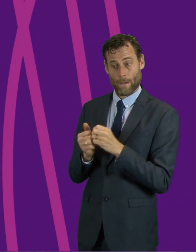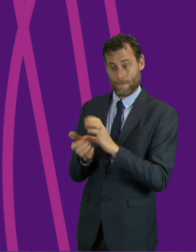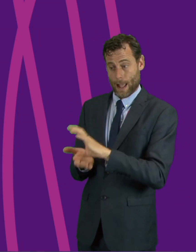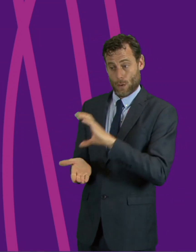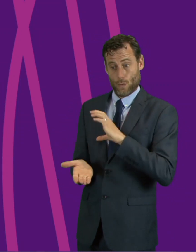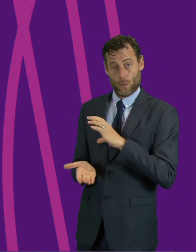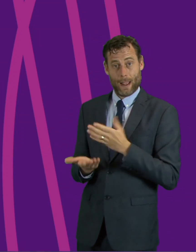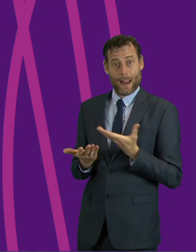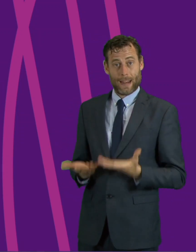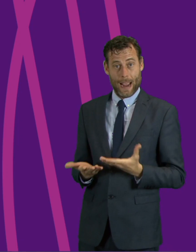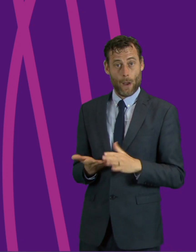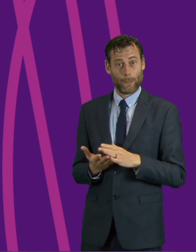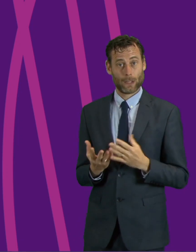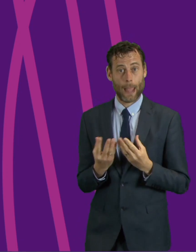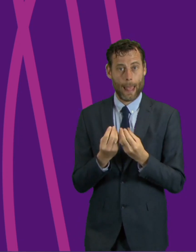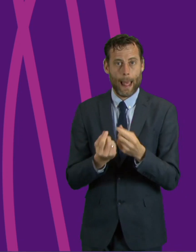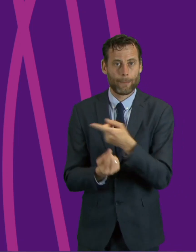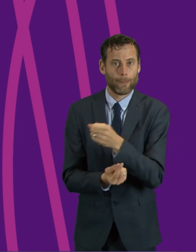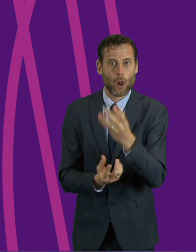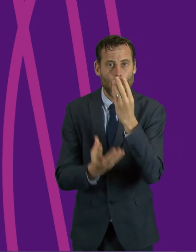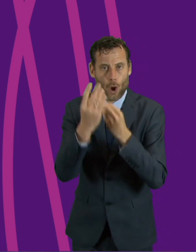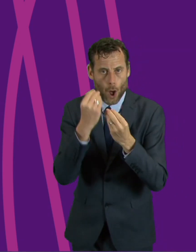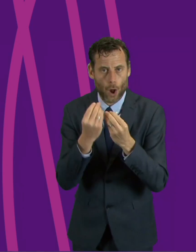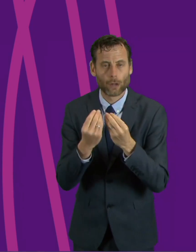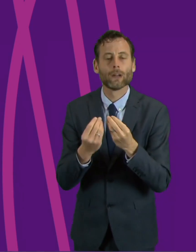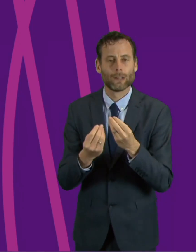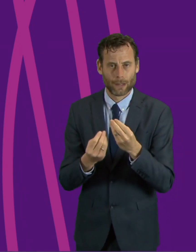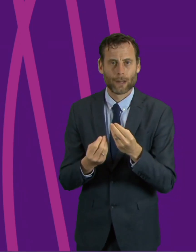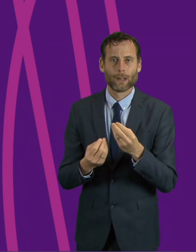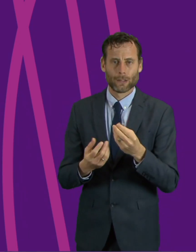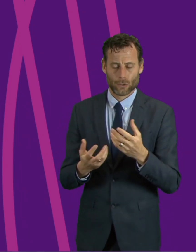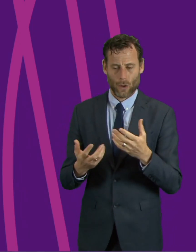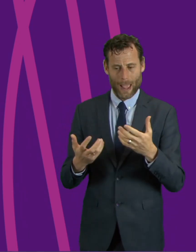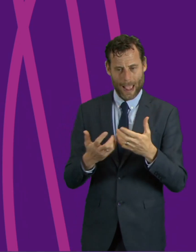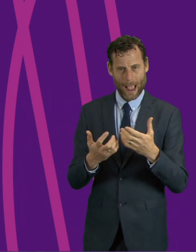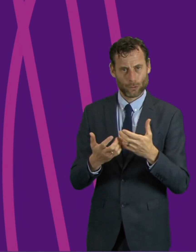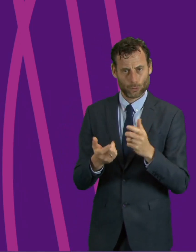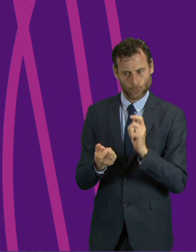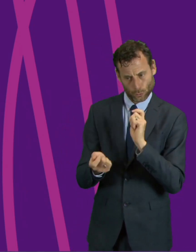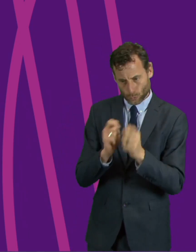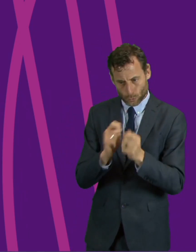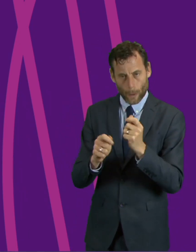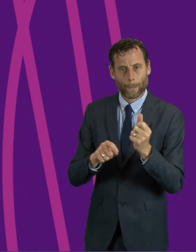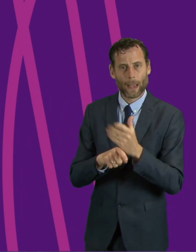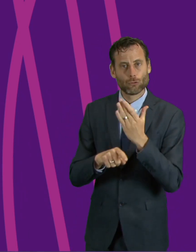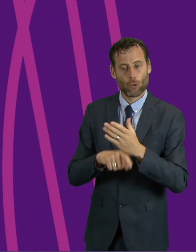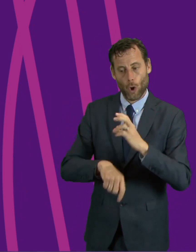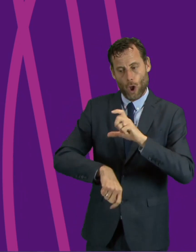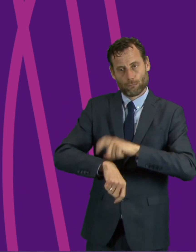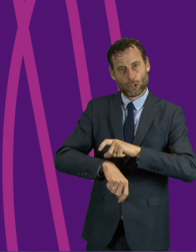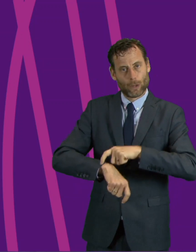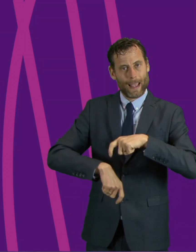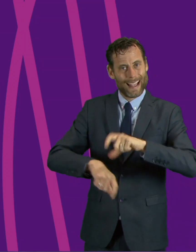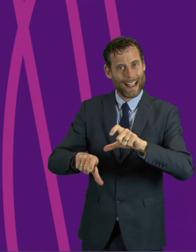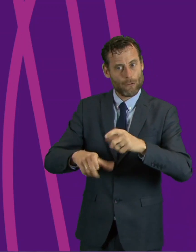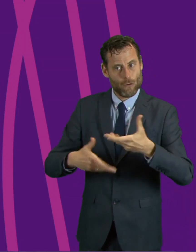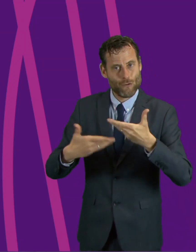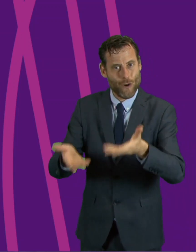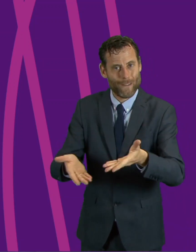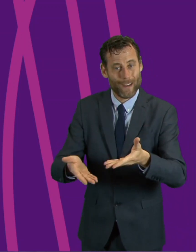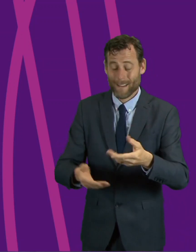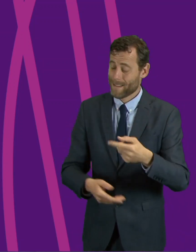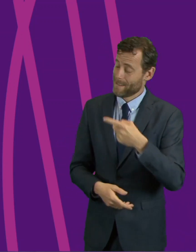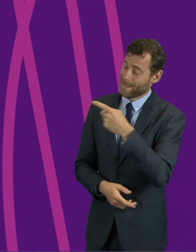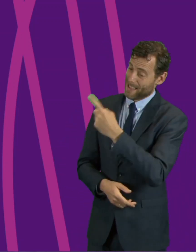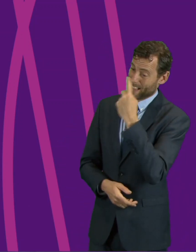to support learners and develop improvements to the sustainability of modern apprenticeships for the future. Will the First Minister intervene